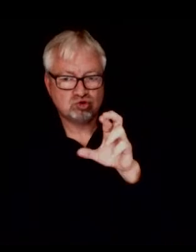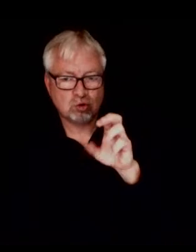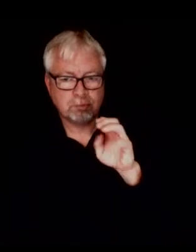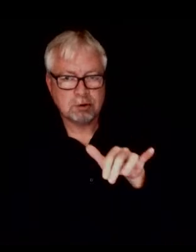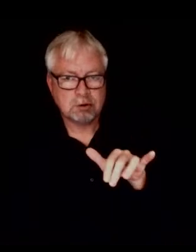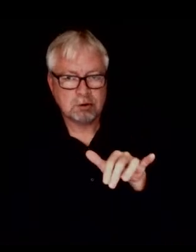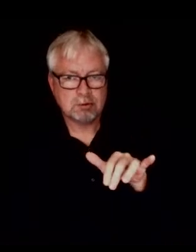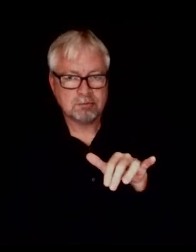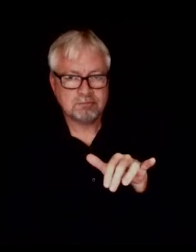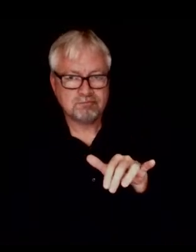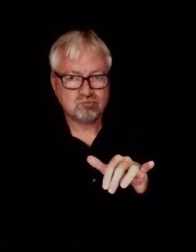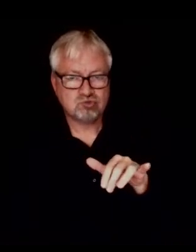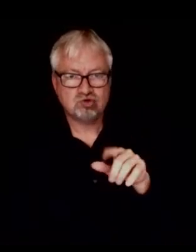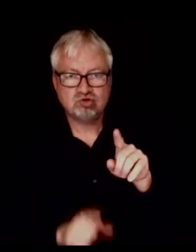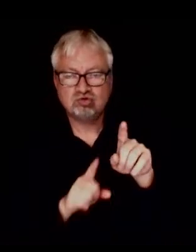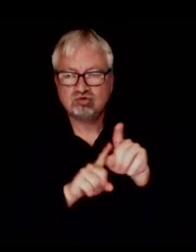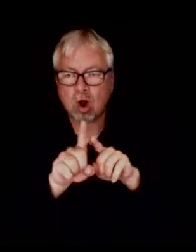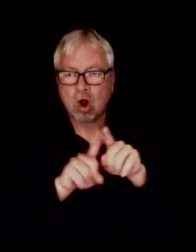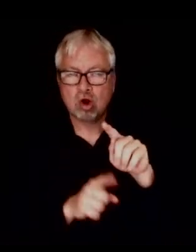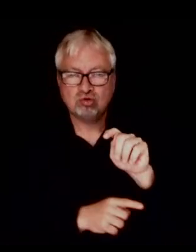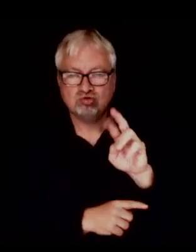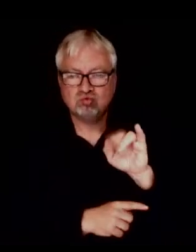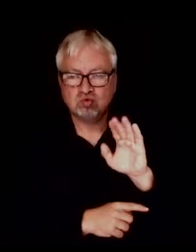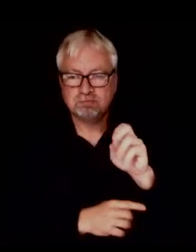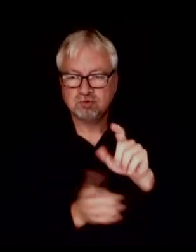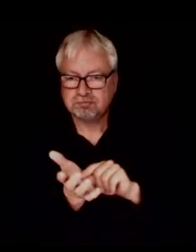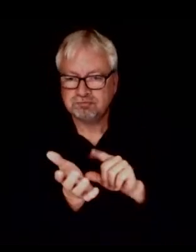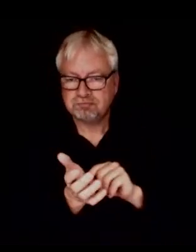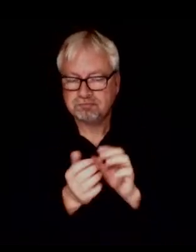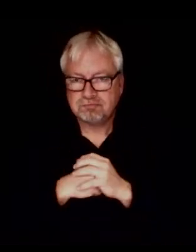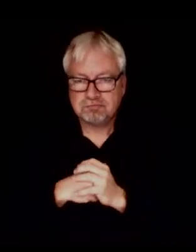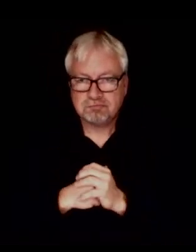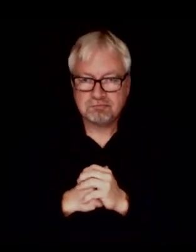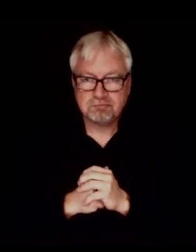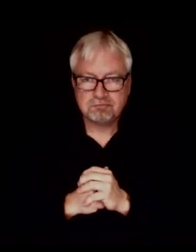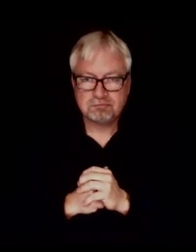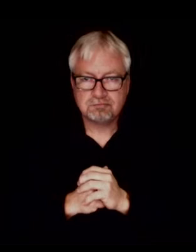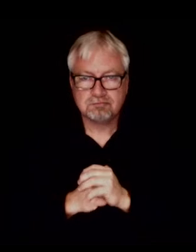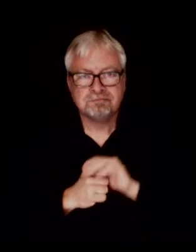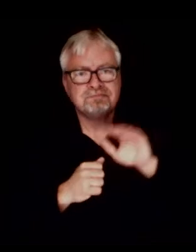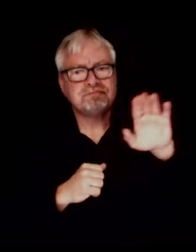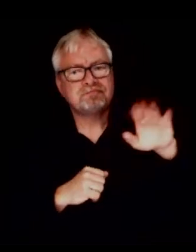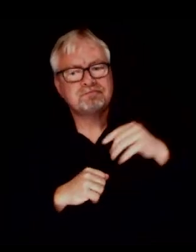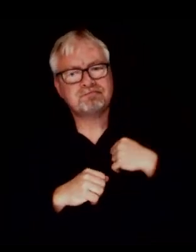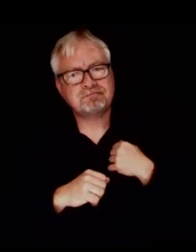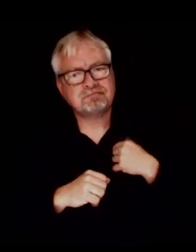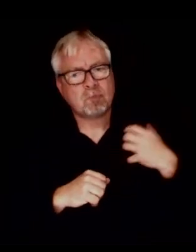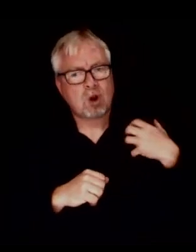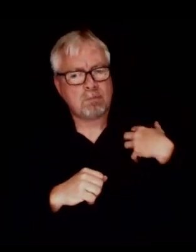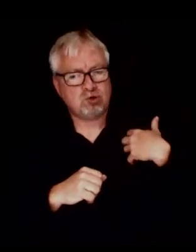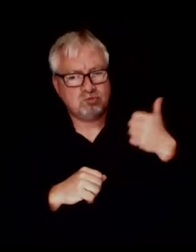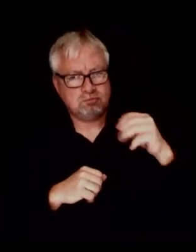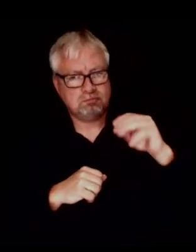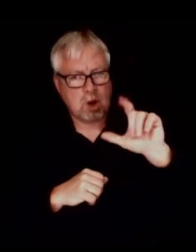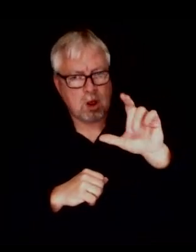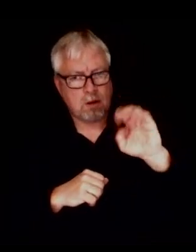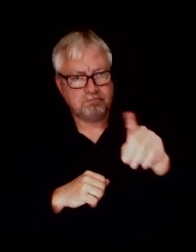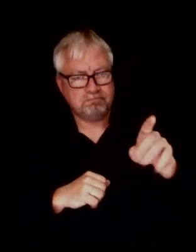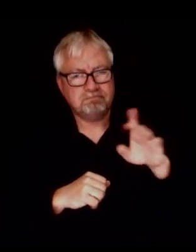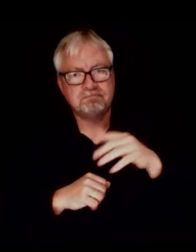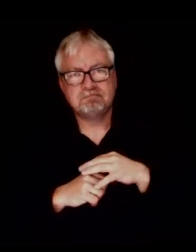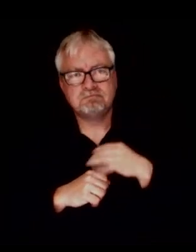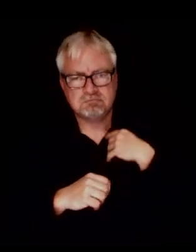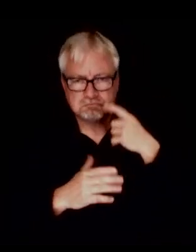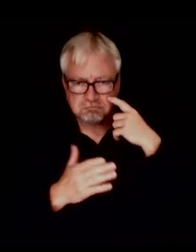open. Yes, Commissioner Malcolm, your weekly report does show a pretty substantial increase in K-12